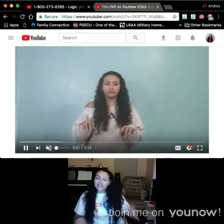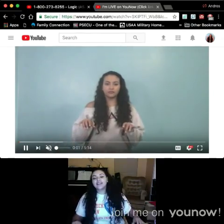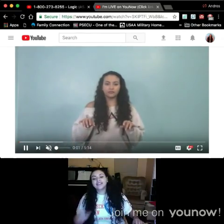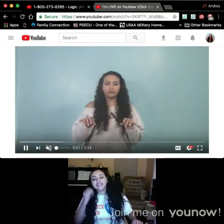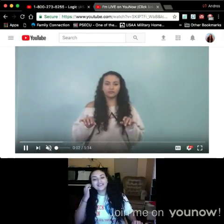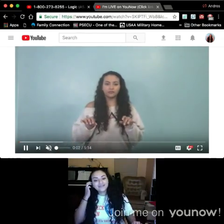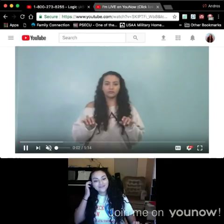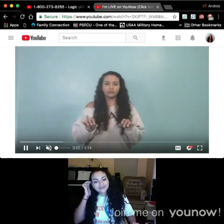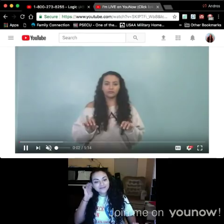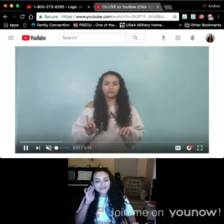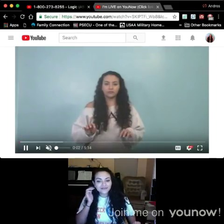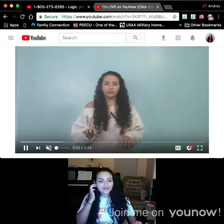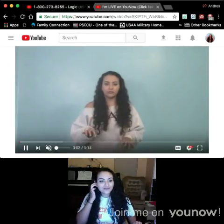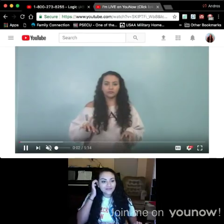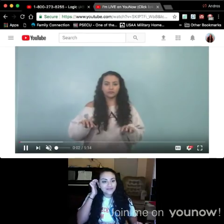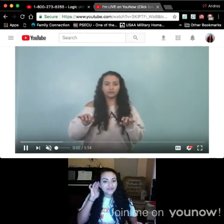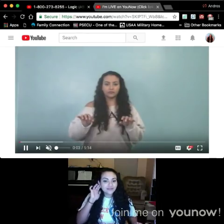started.